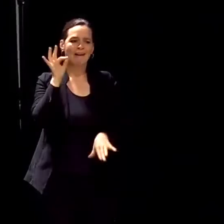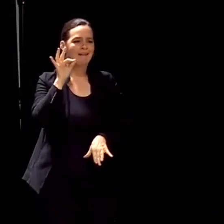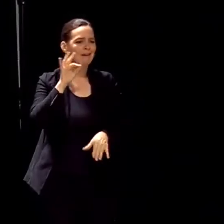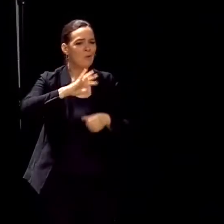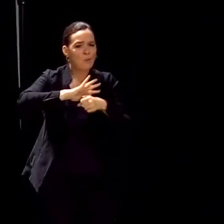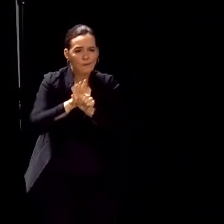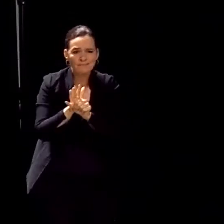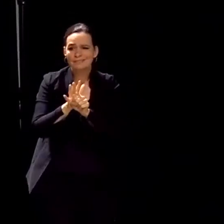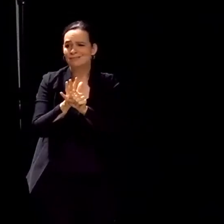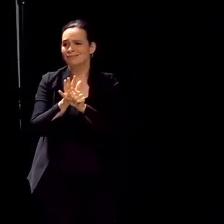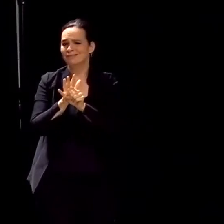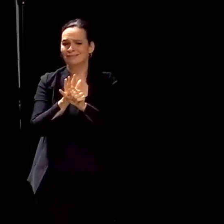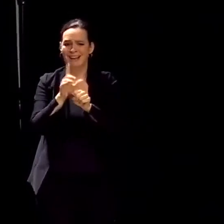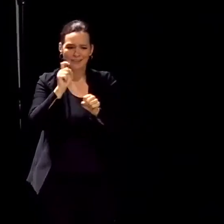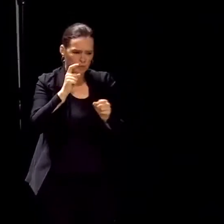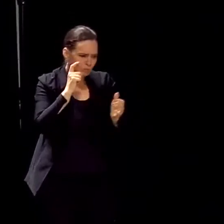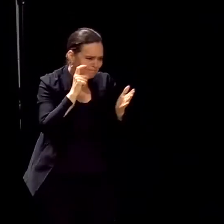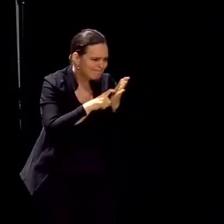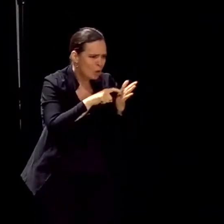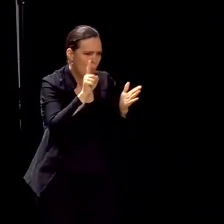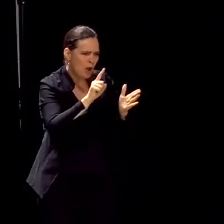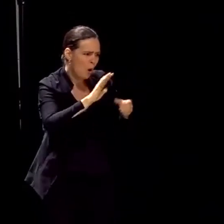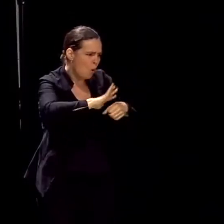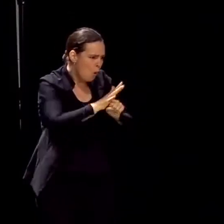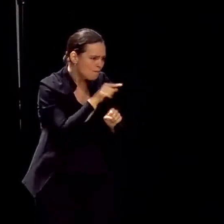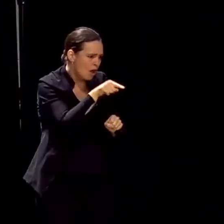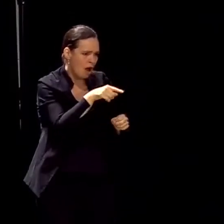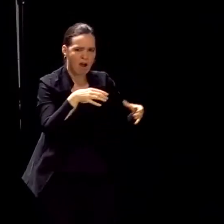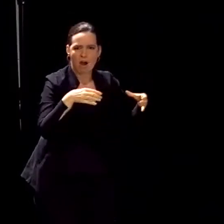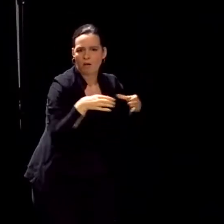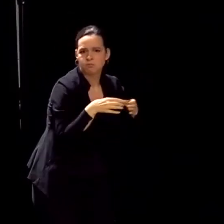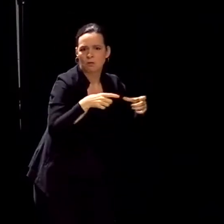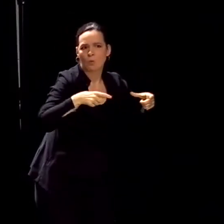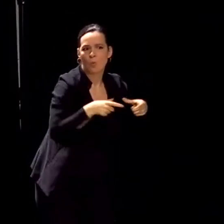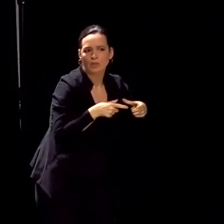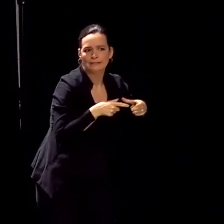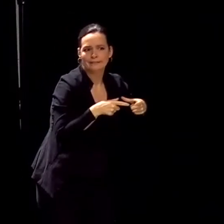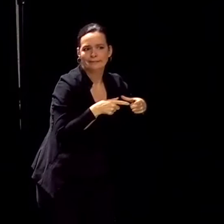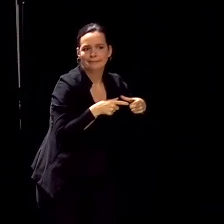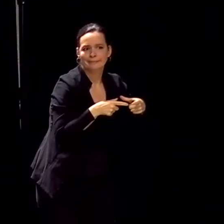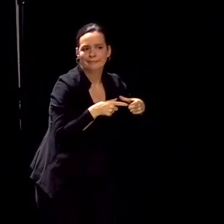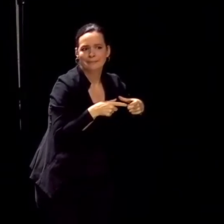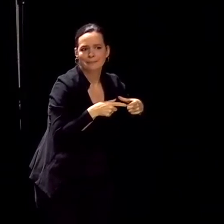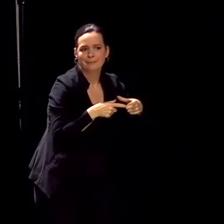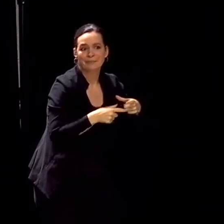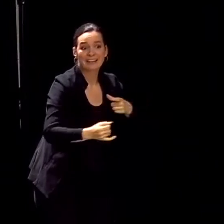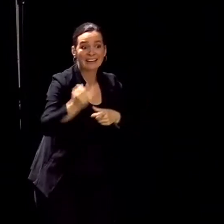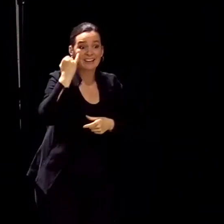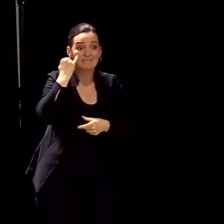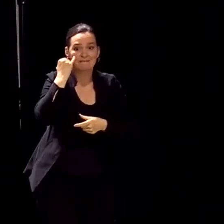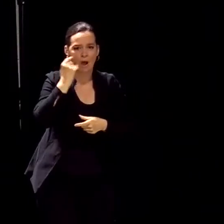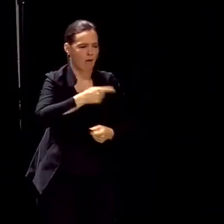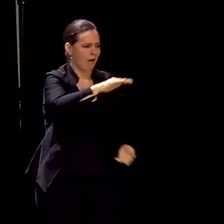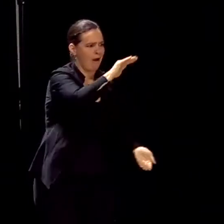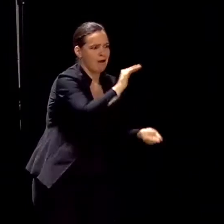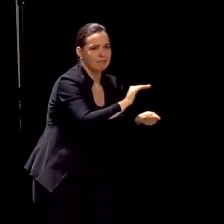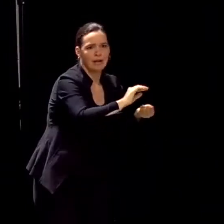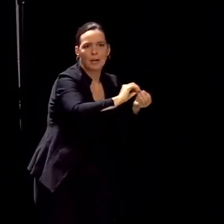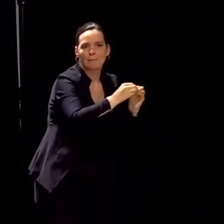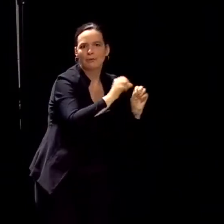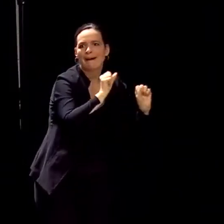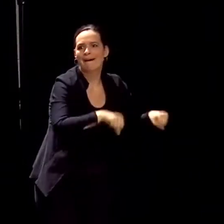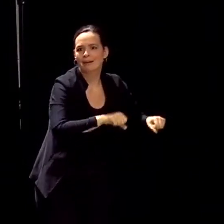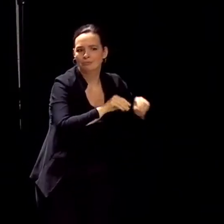to 500, if we find the virus and we isolate the virus, that's how the comeback starts. And so we have to do